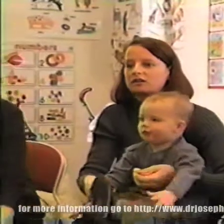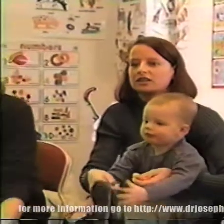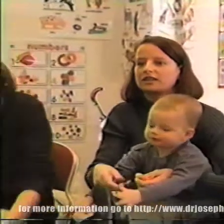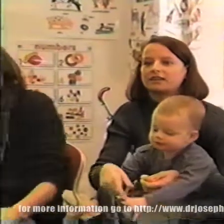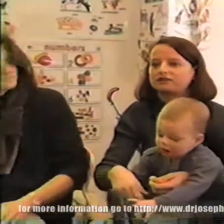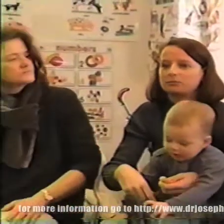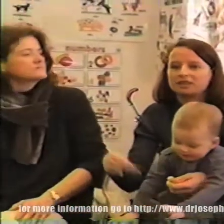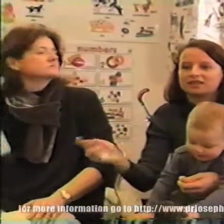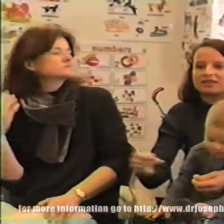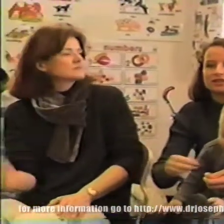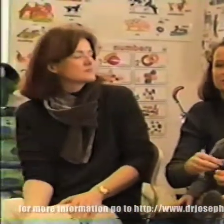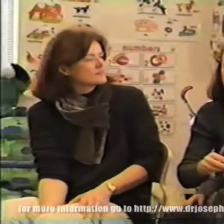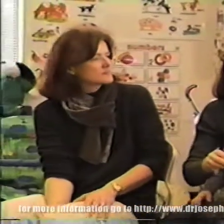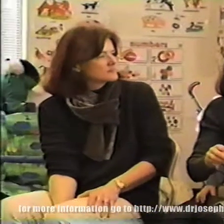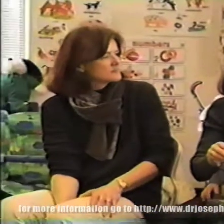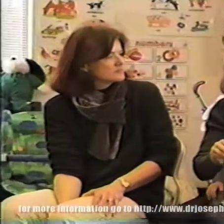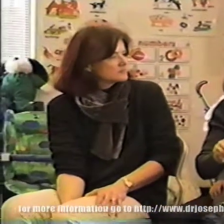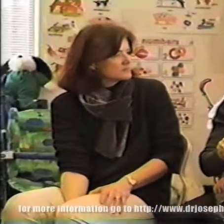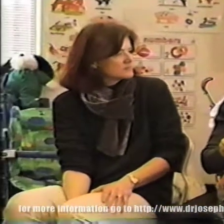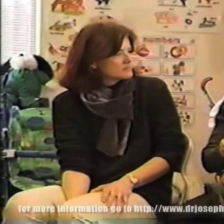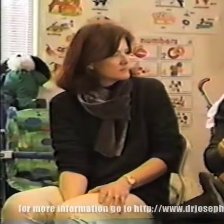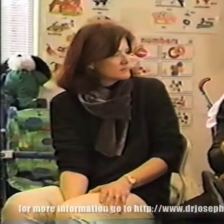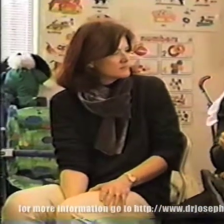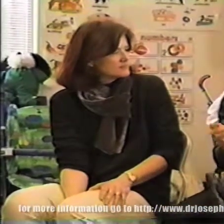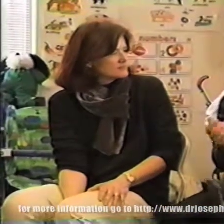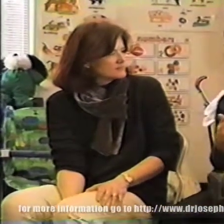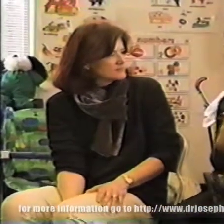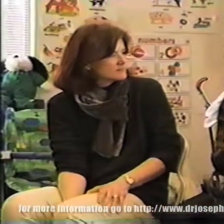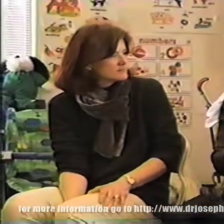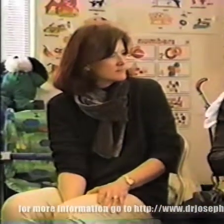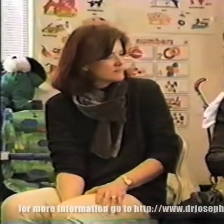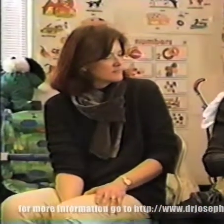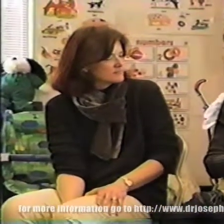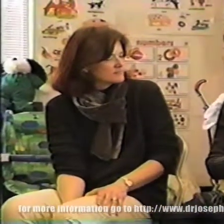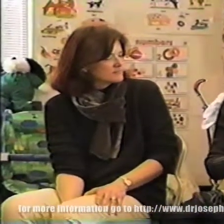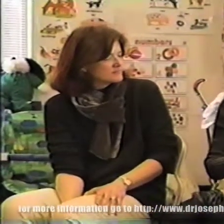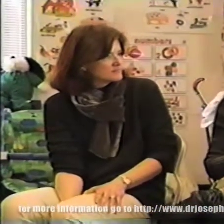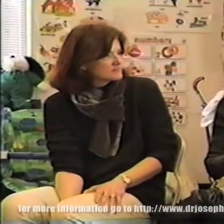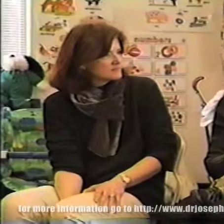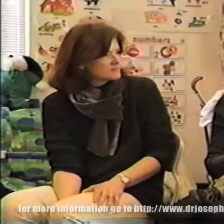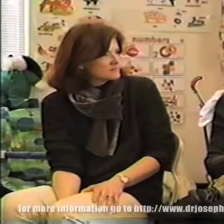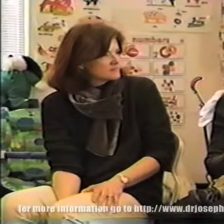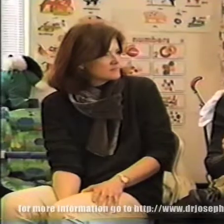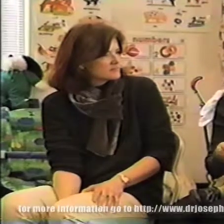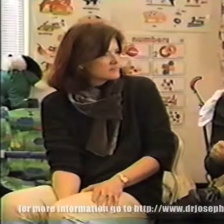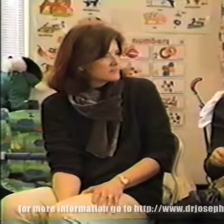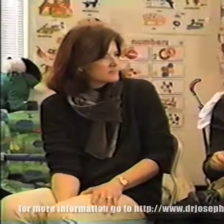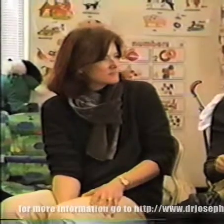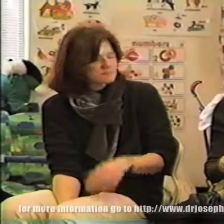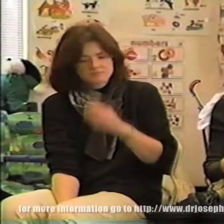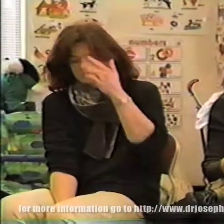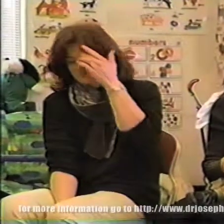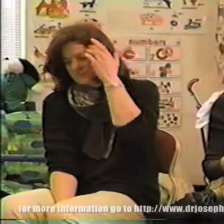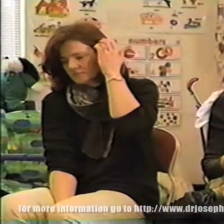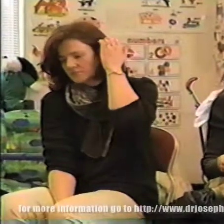and I get a few minutes to do something. So I think he's going to be slow to talk, so I'm really glad I started the signing.